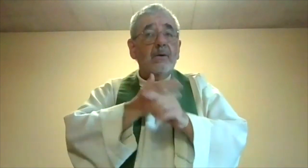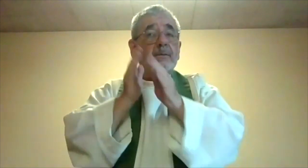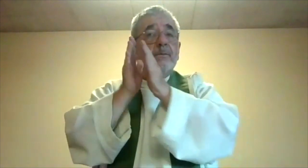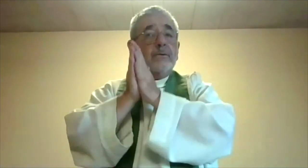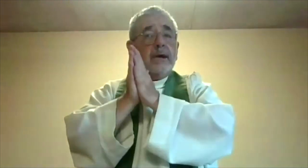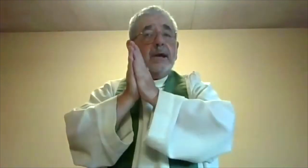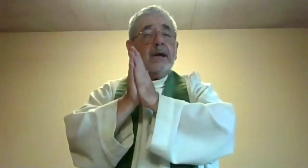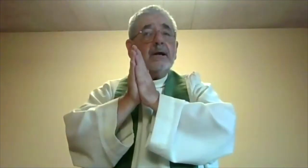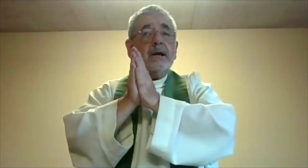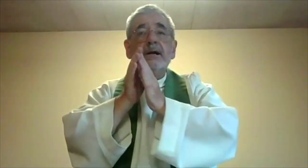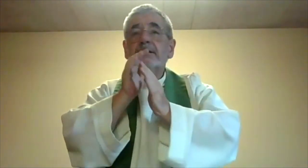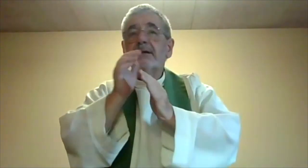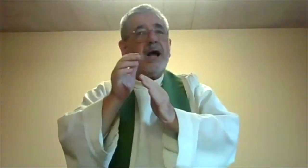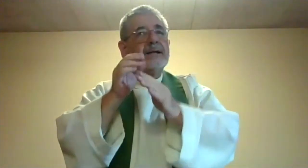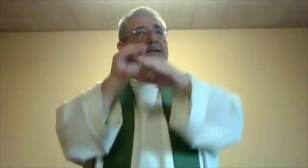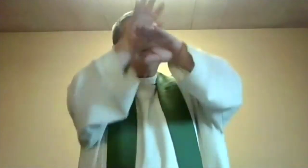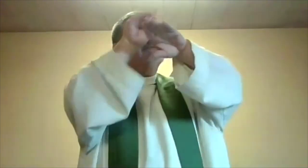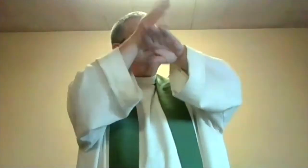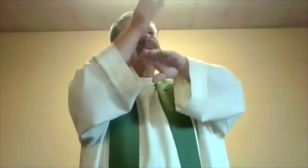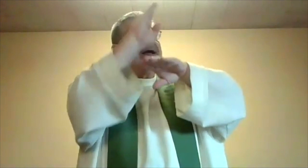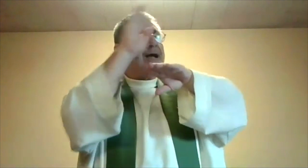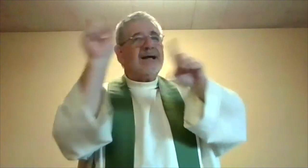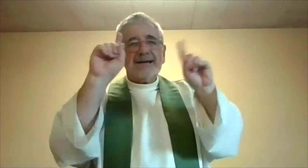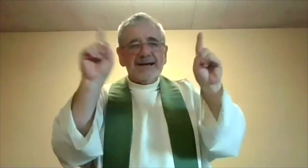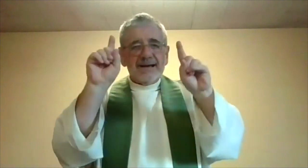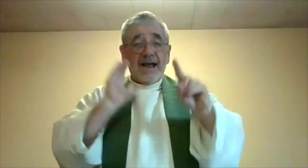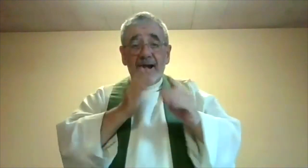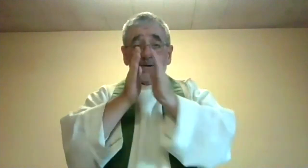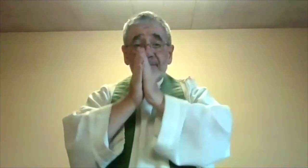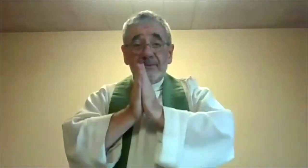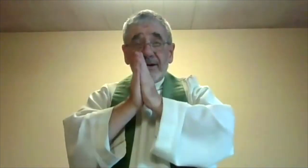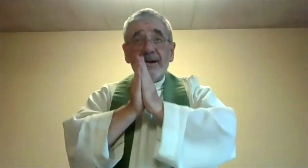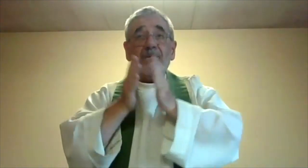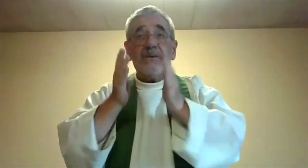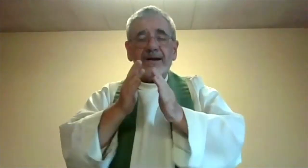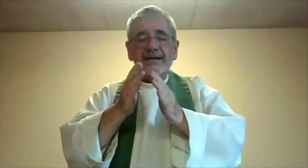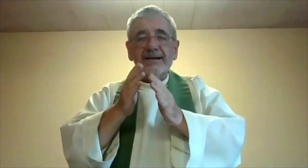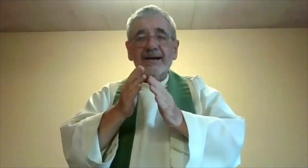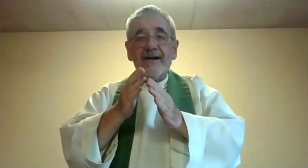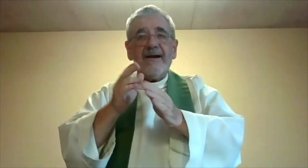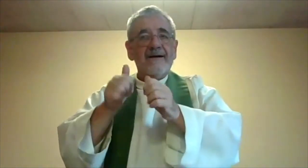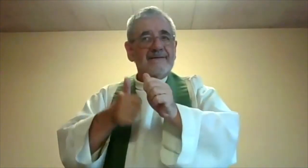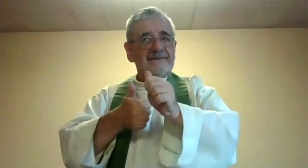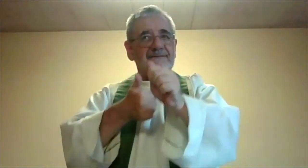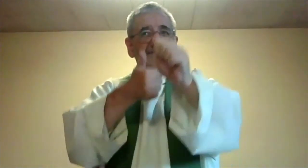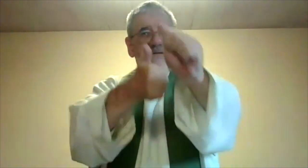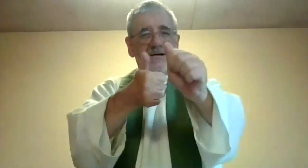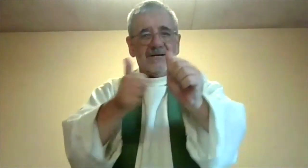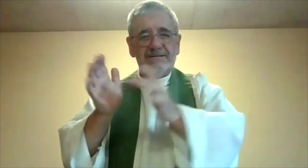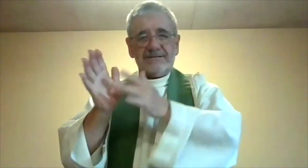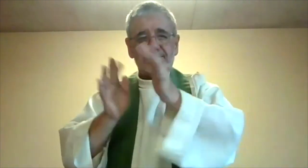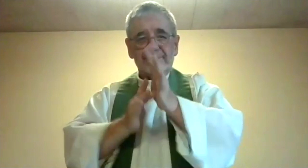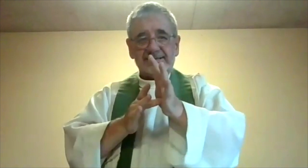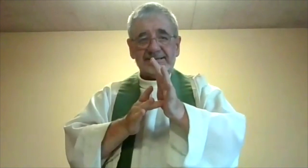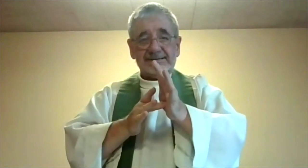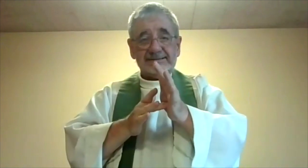The point is, our prayers are not counseling God. Rather, our prayers